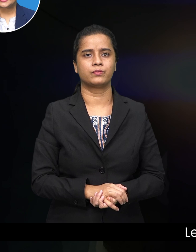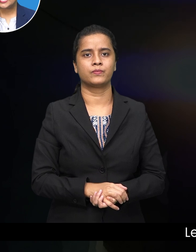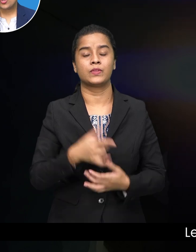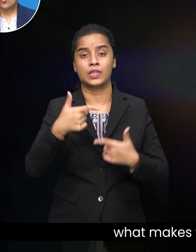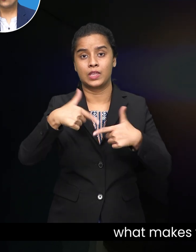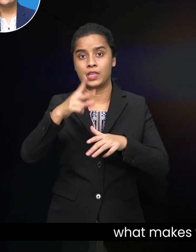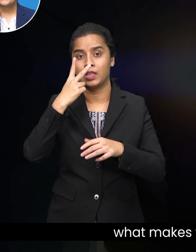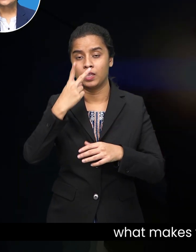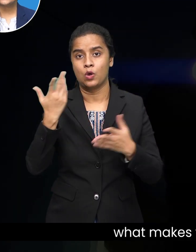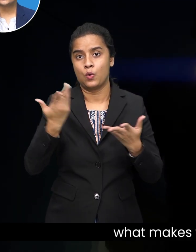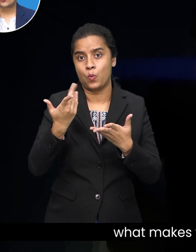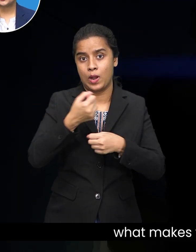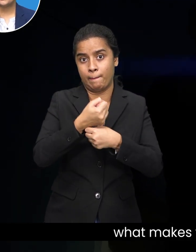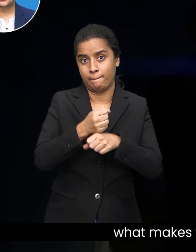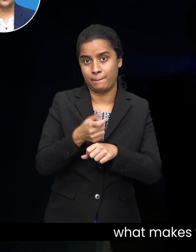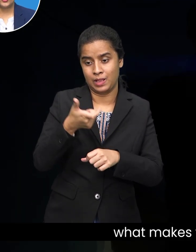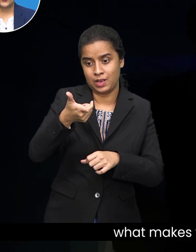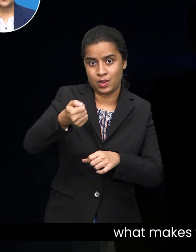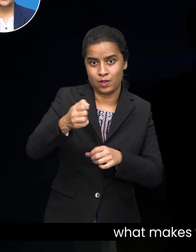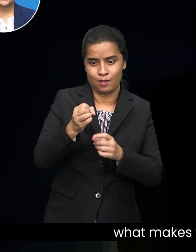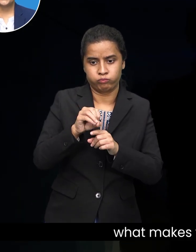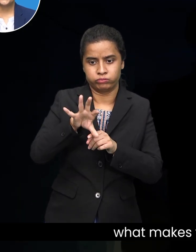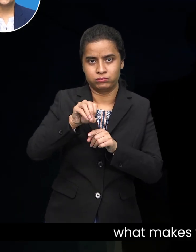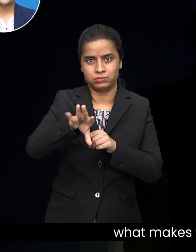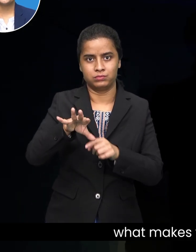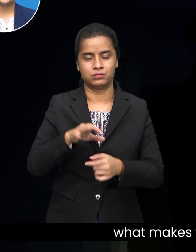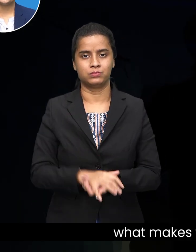Let us see what makes the torch bulb glow.